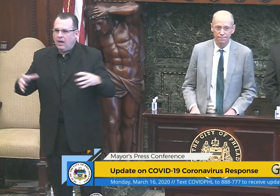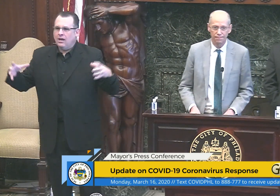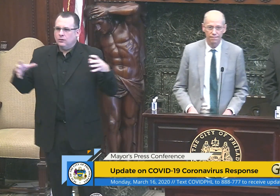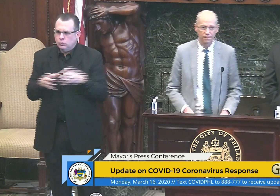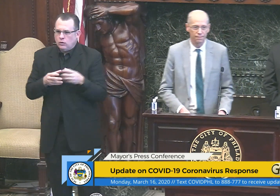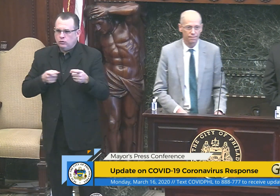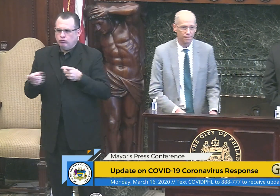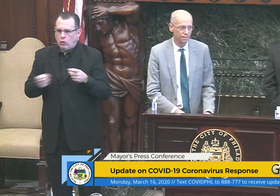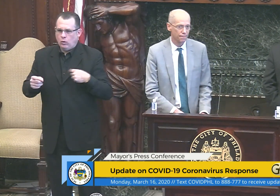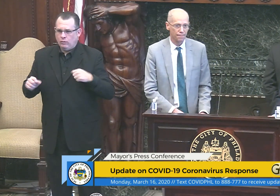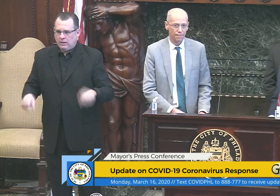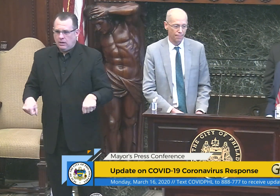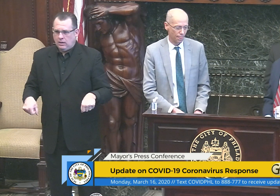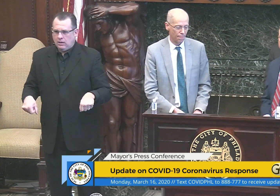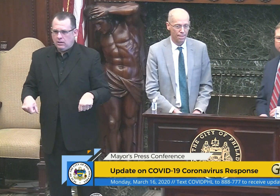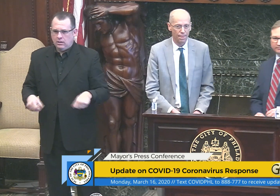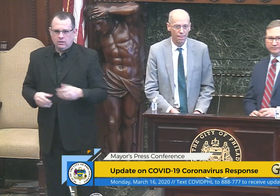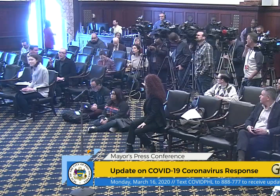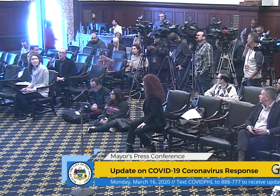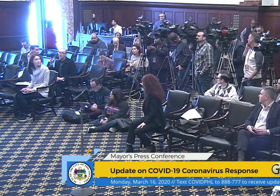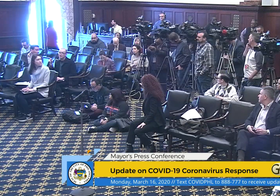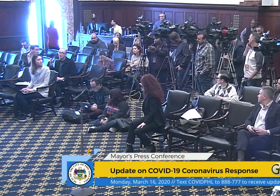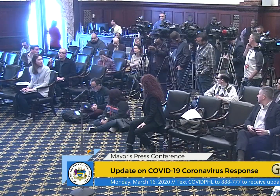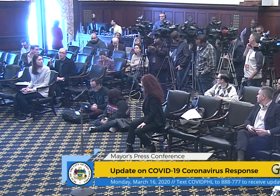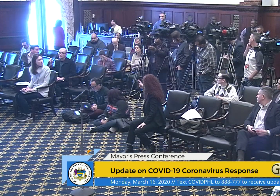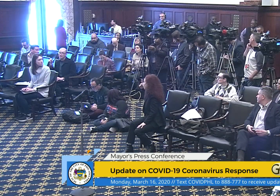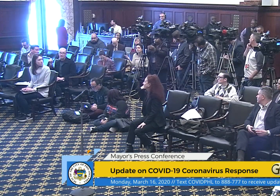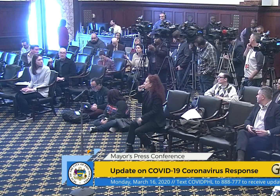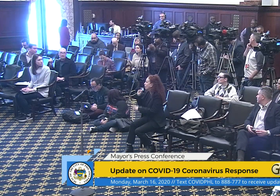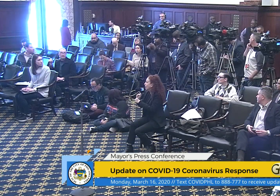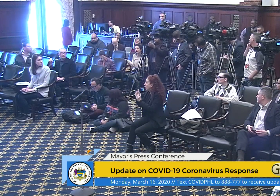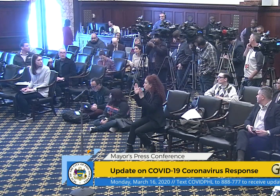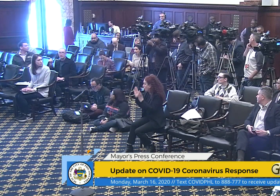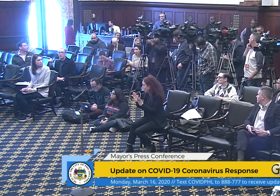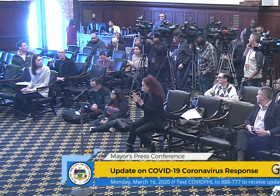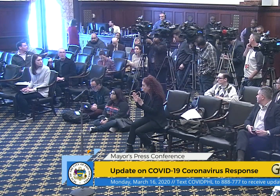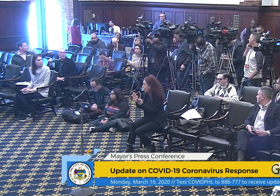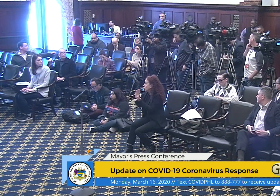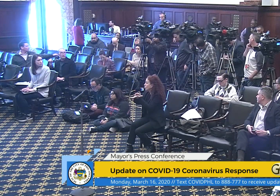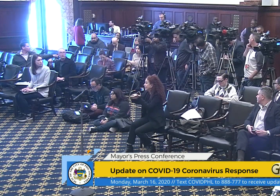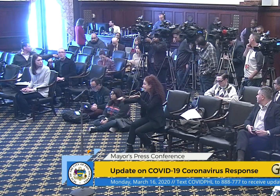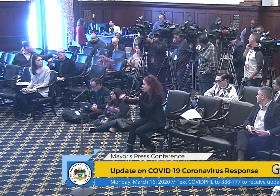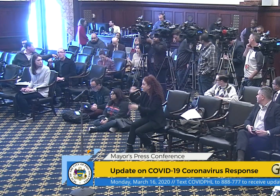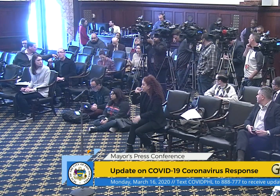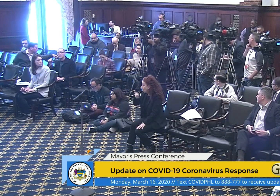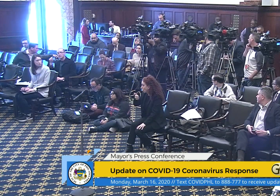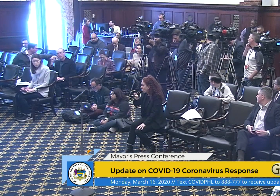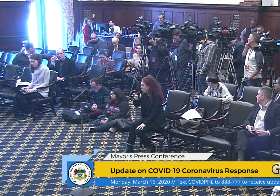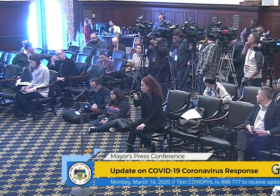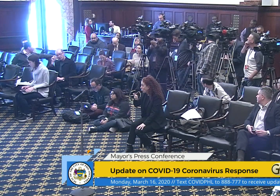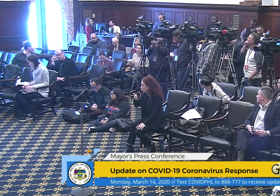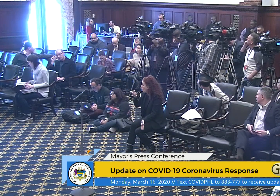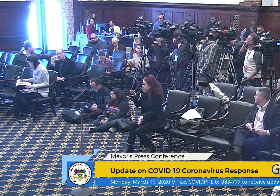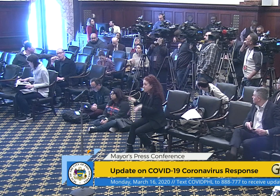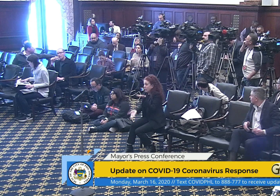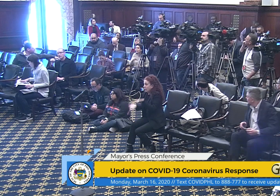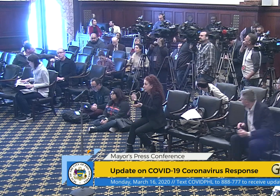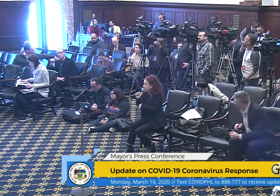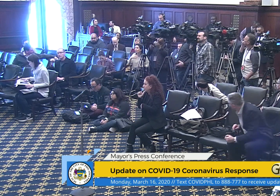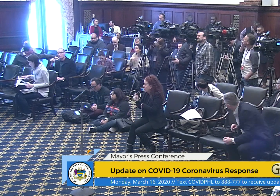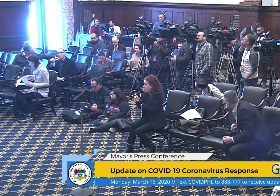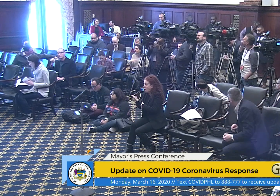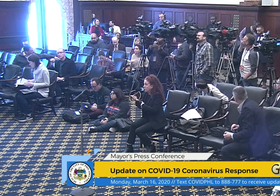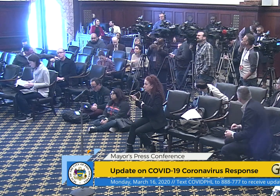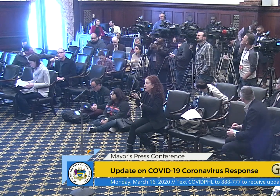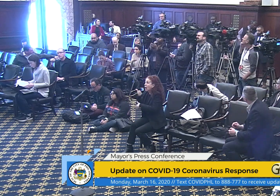today. Nina? For a worker who gets laid off tomorrow, who might not be in that, who might